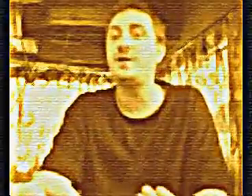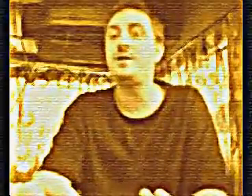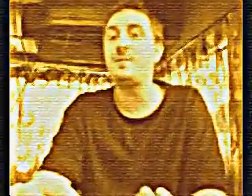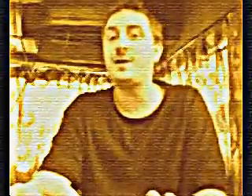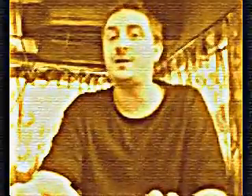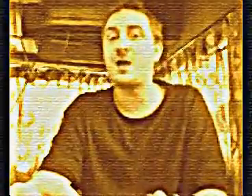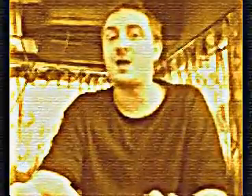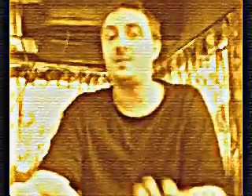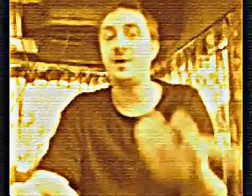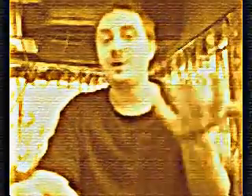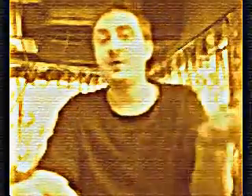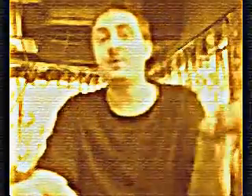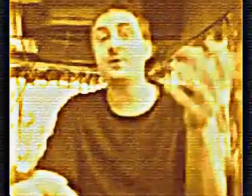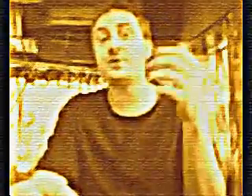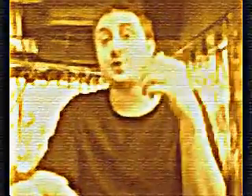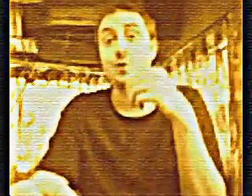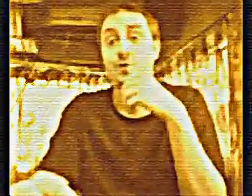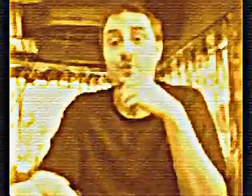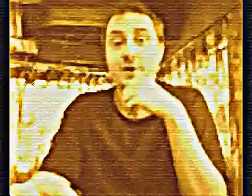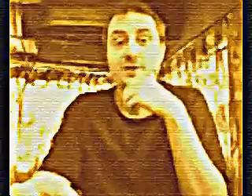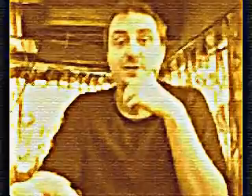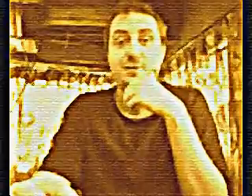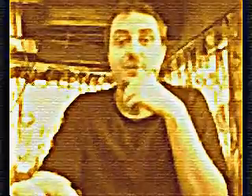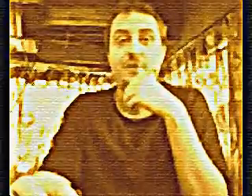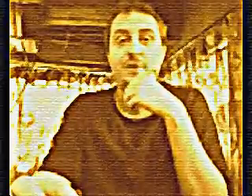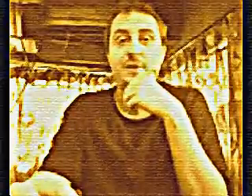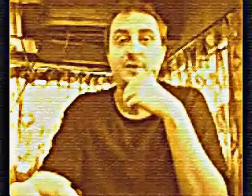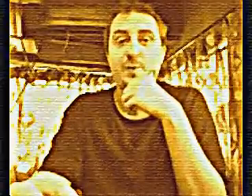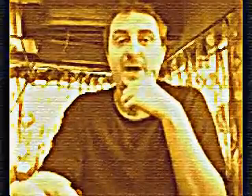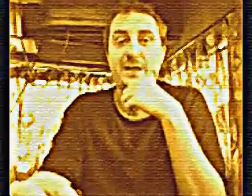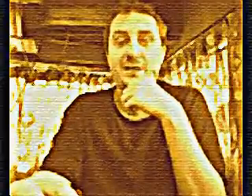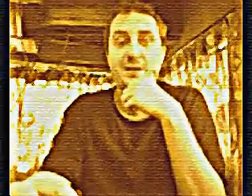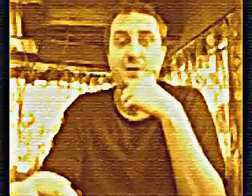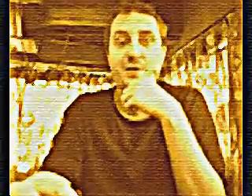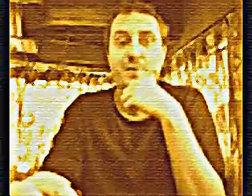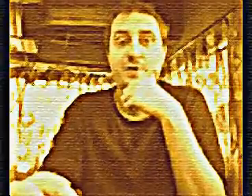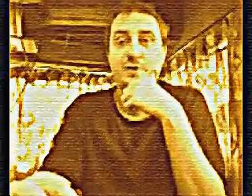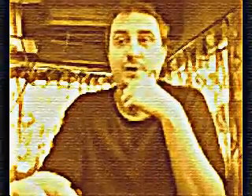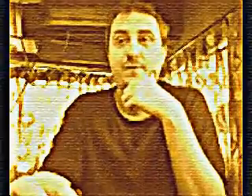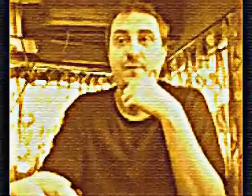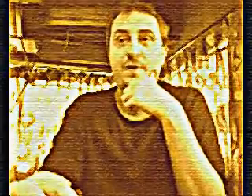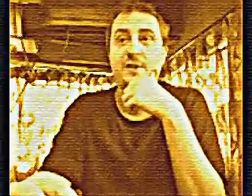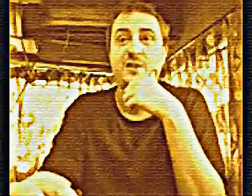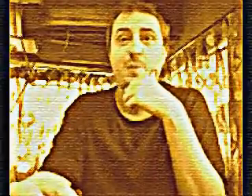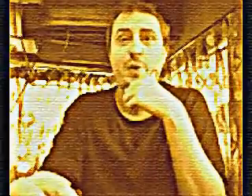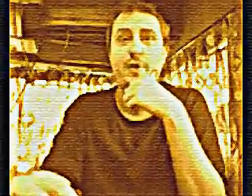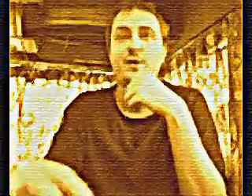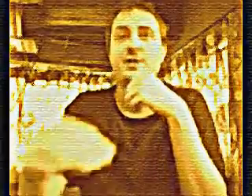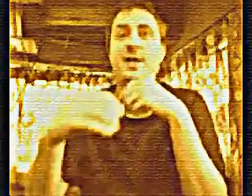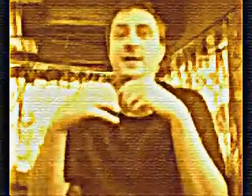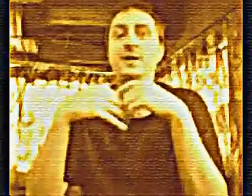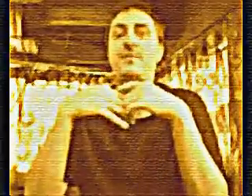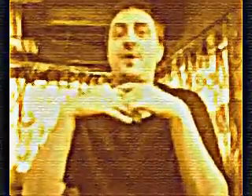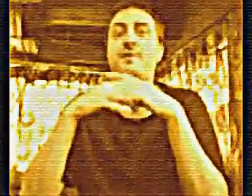the meantime, the schools are actually doing, like, surpassing all the marks. So we have a very smart, educated, evolved,